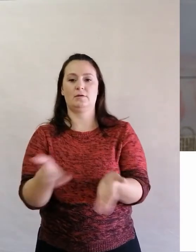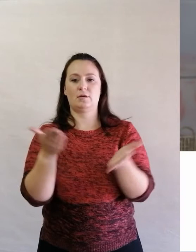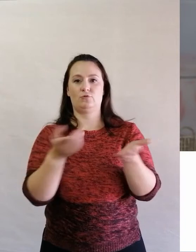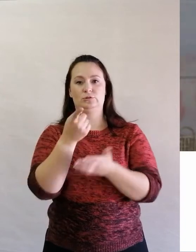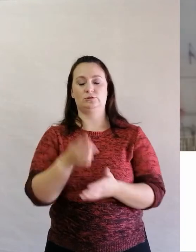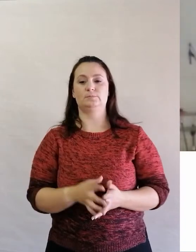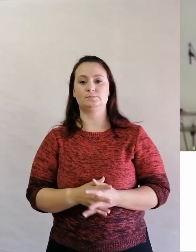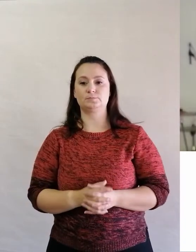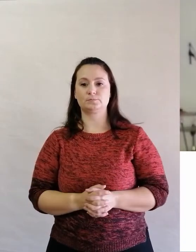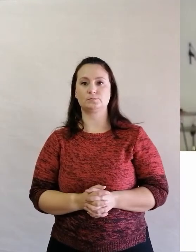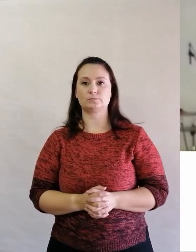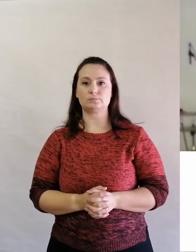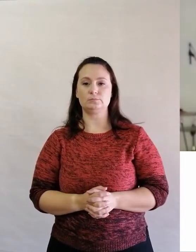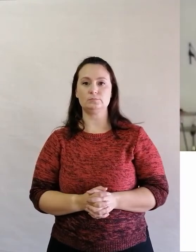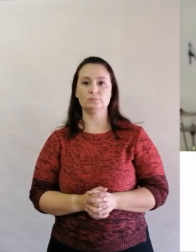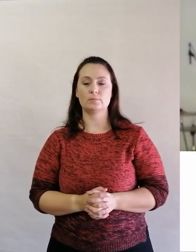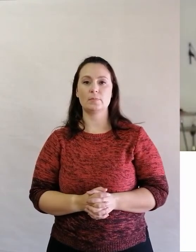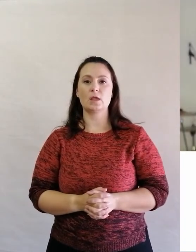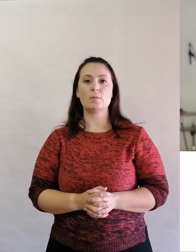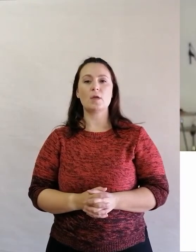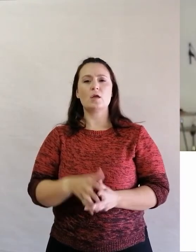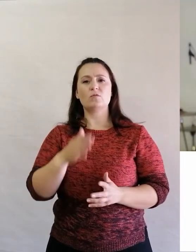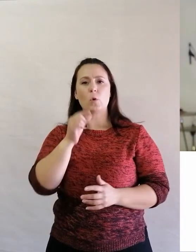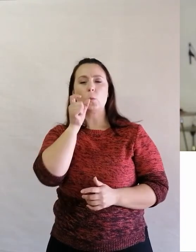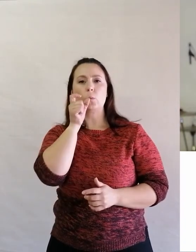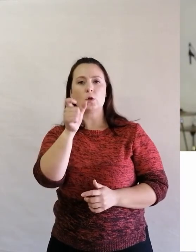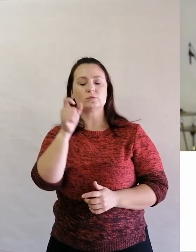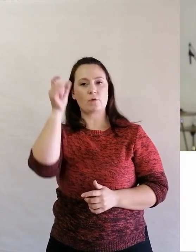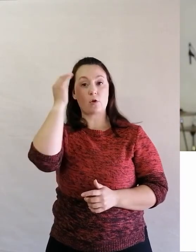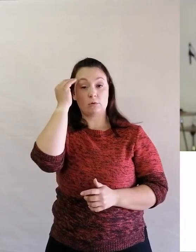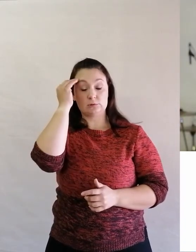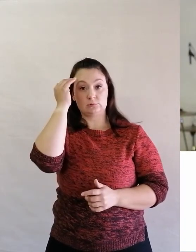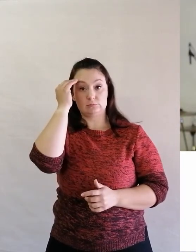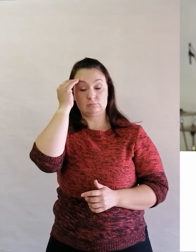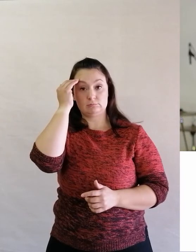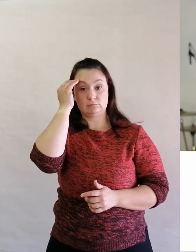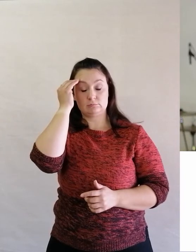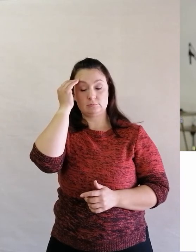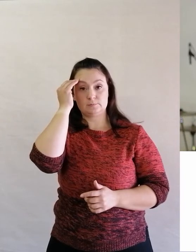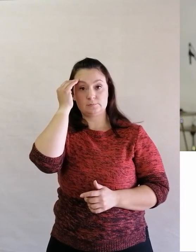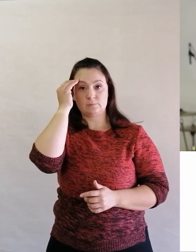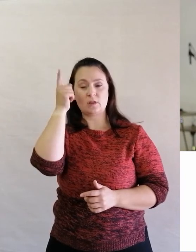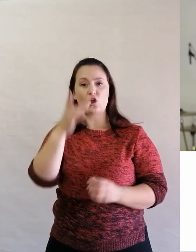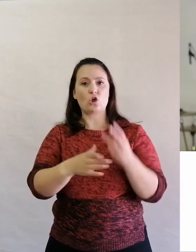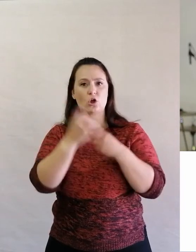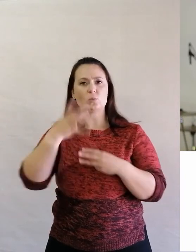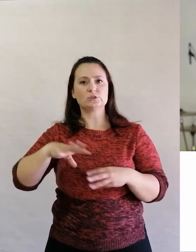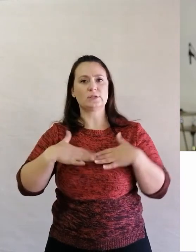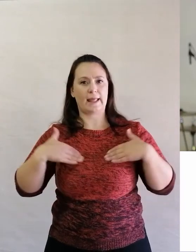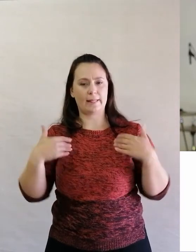I'm just going to mention a few words of knowledge that those who've been praying for us before have come up with. I know God is wanting to heal